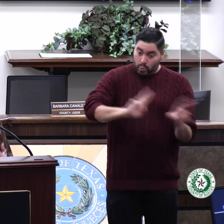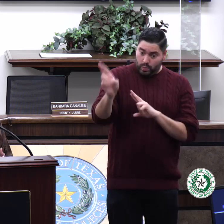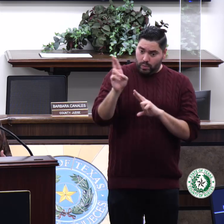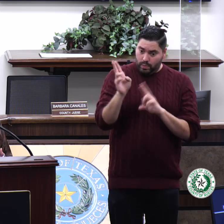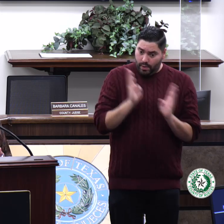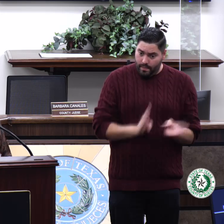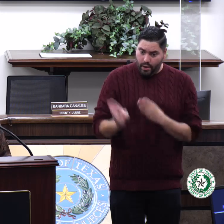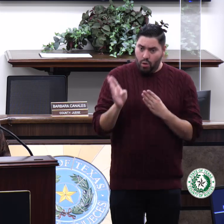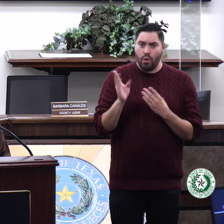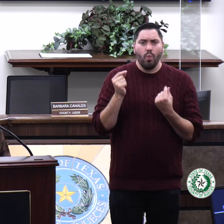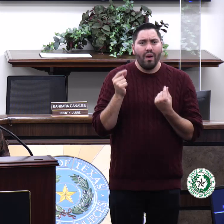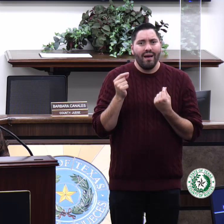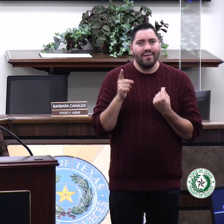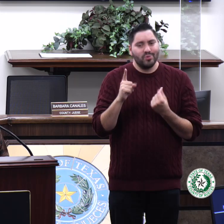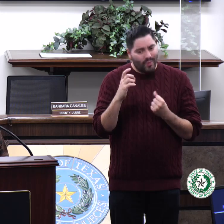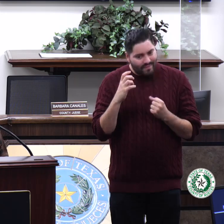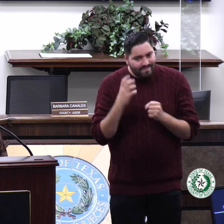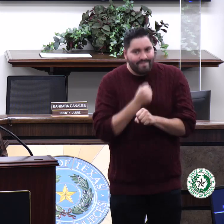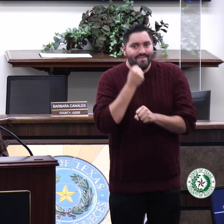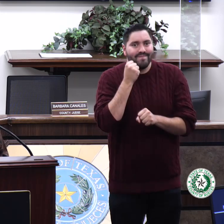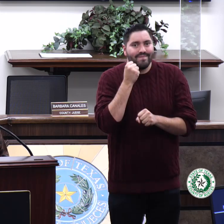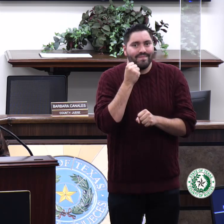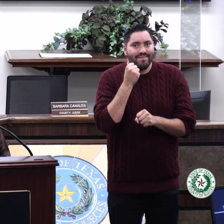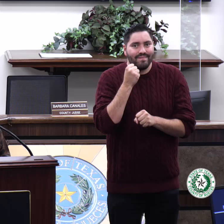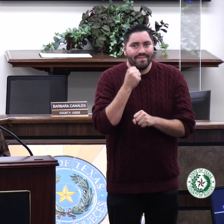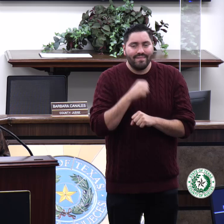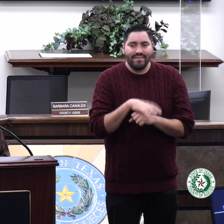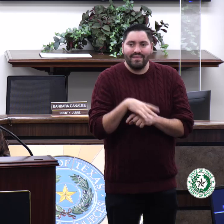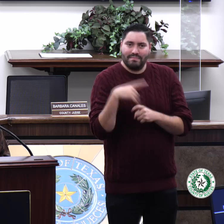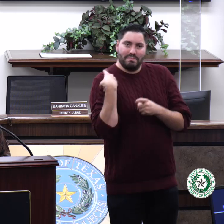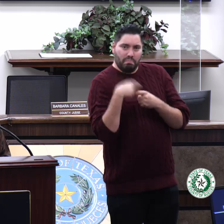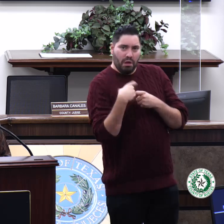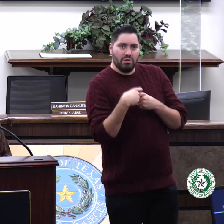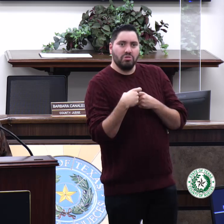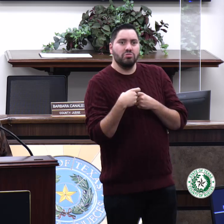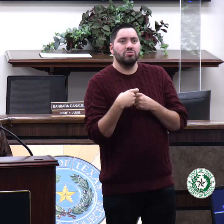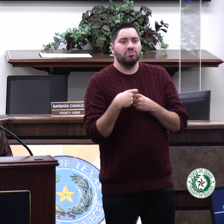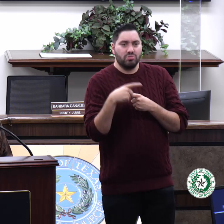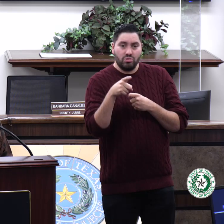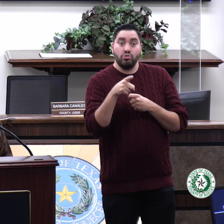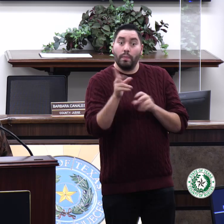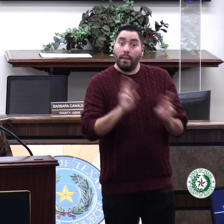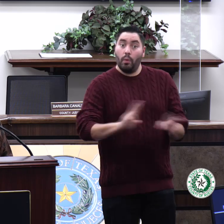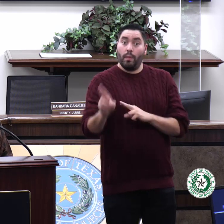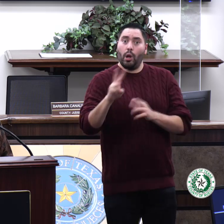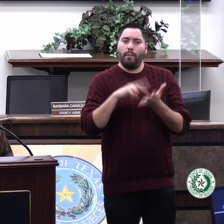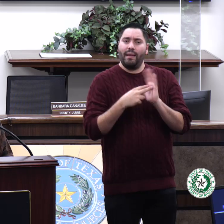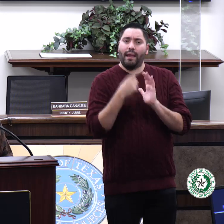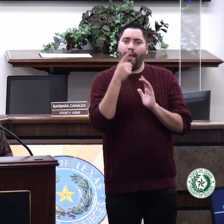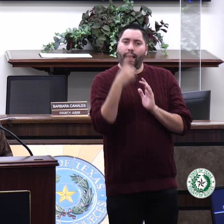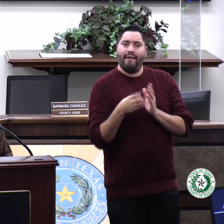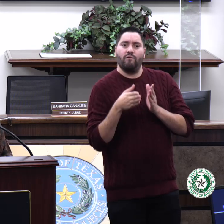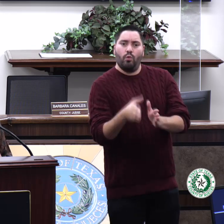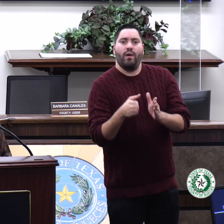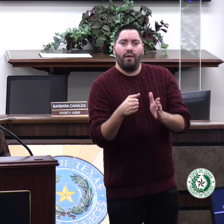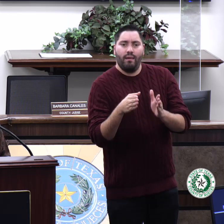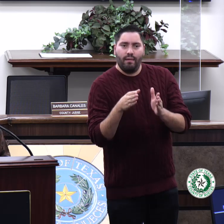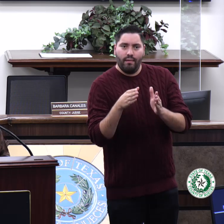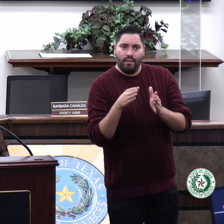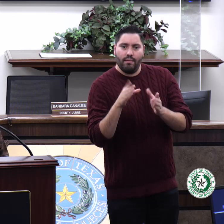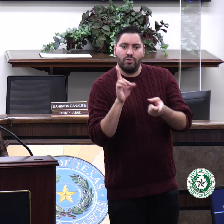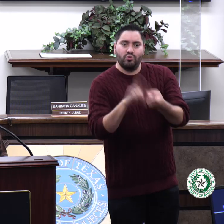is half the victory. Estar preparada es la mitad de la victoria. That was a